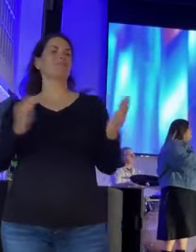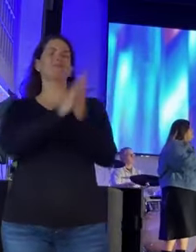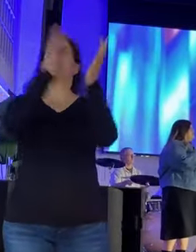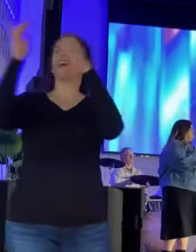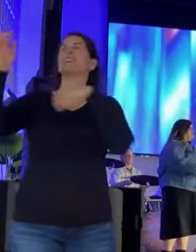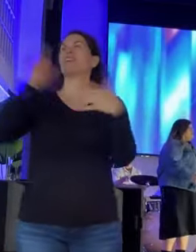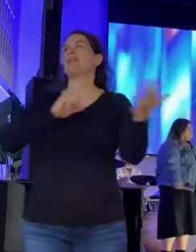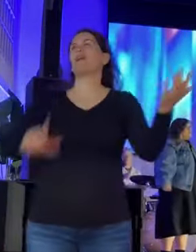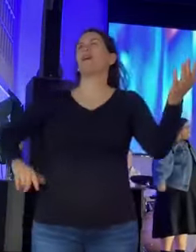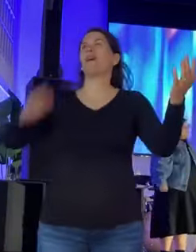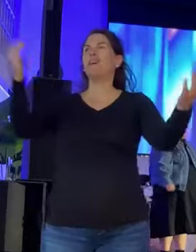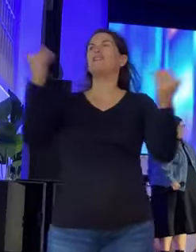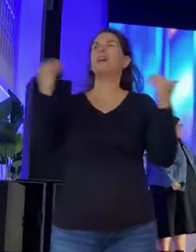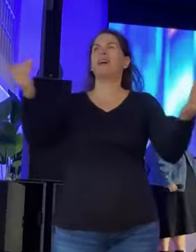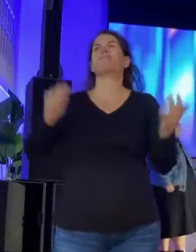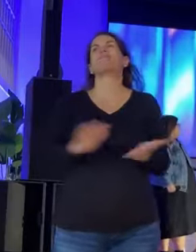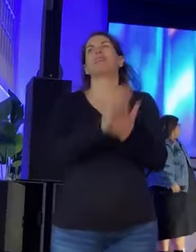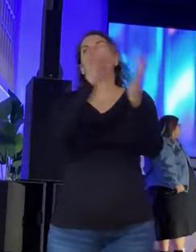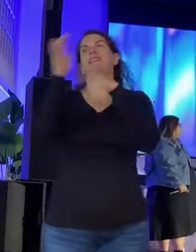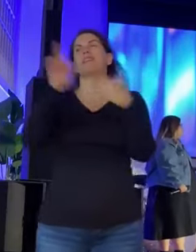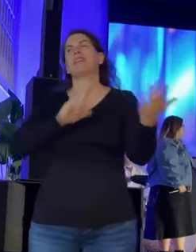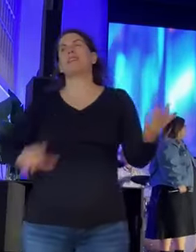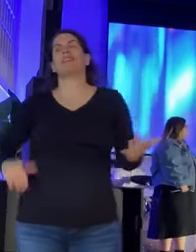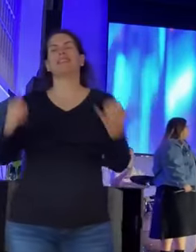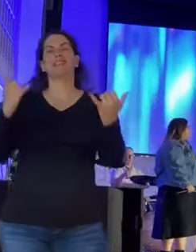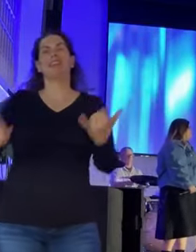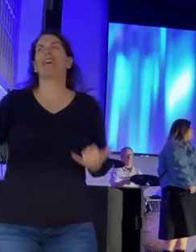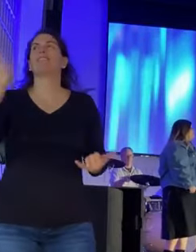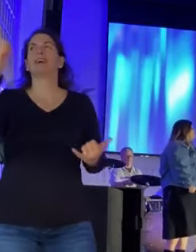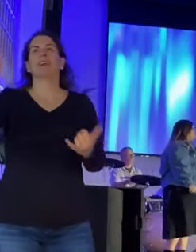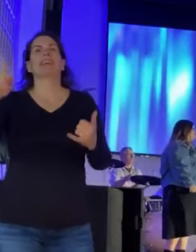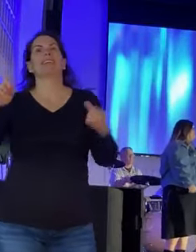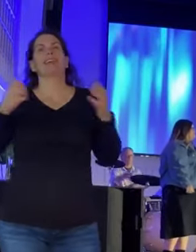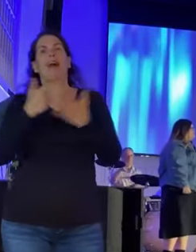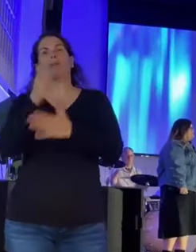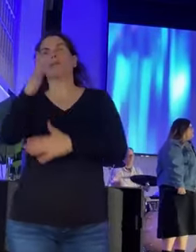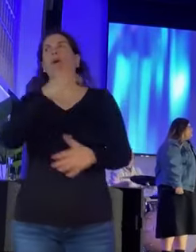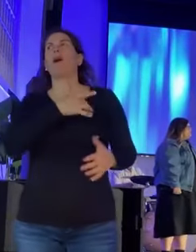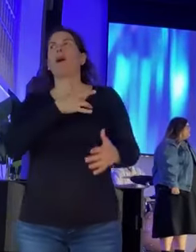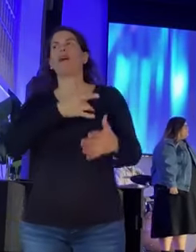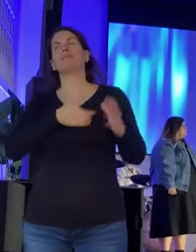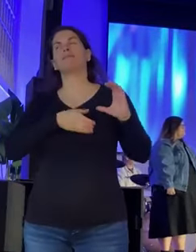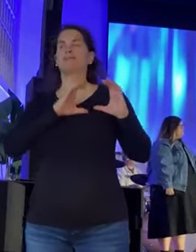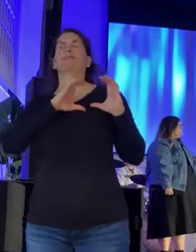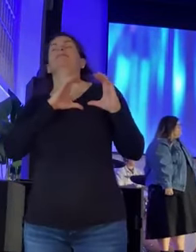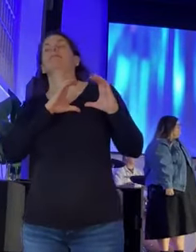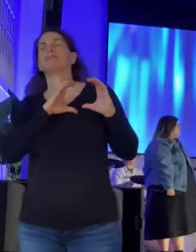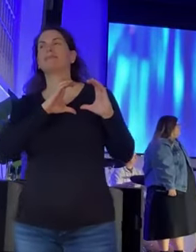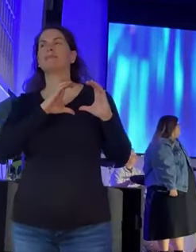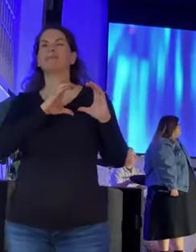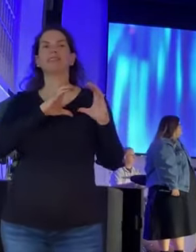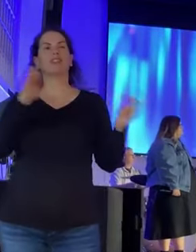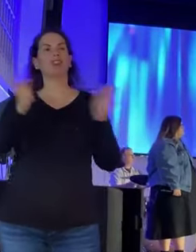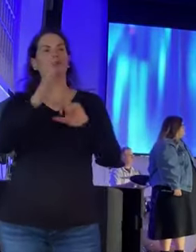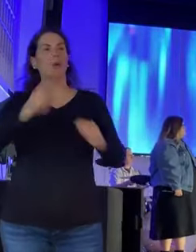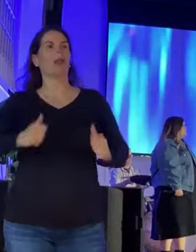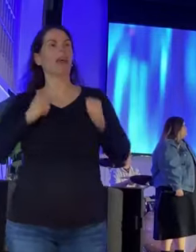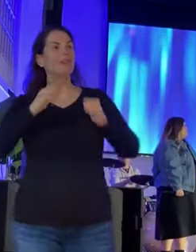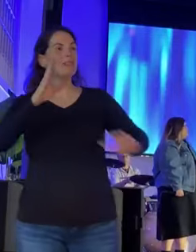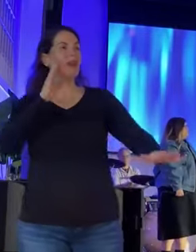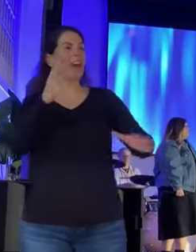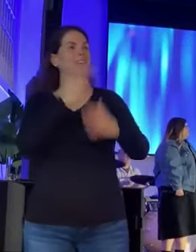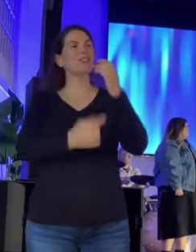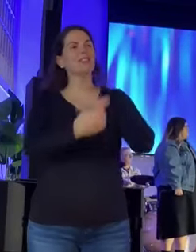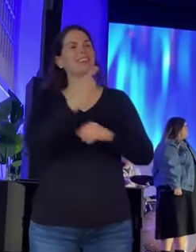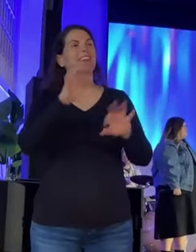praise? Can we give the Lord a shout of praise this morning for what He's providing in our hearts and in our lives? Well, hey, Trinity